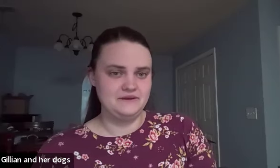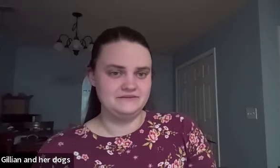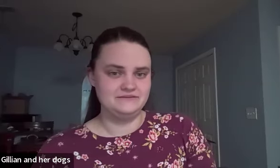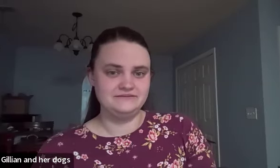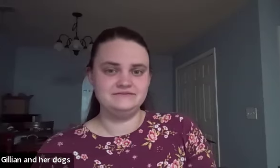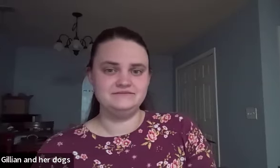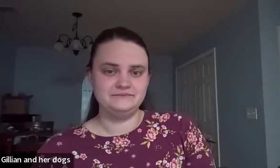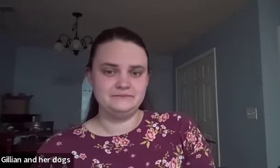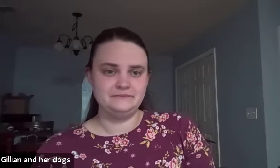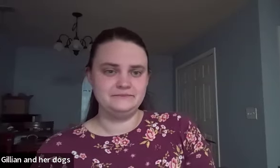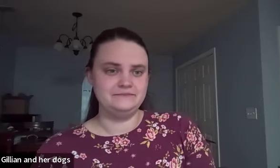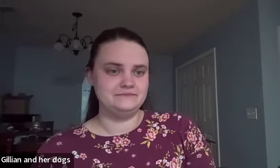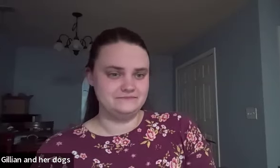M.